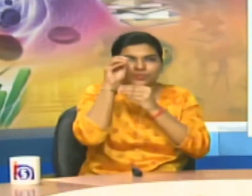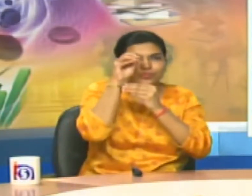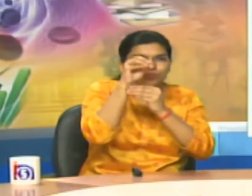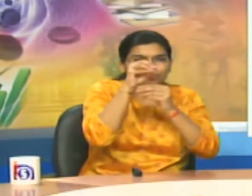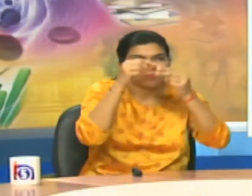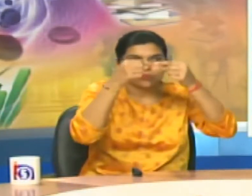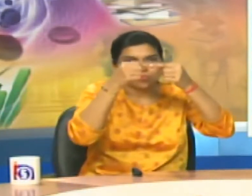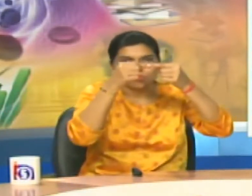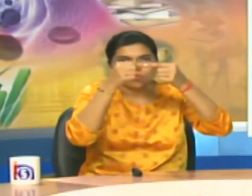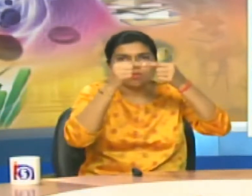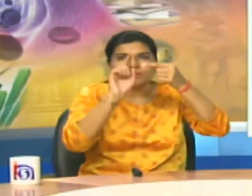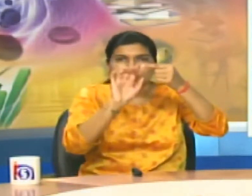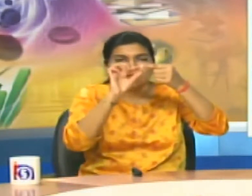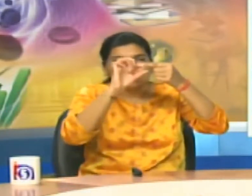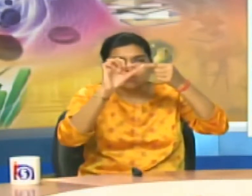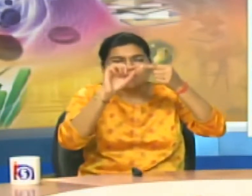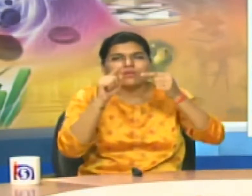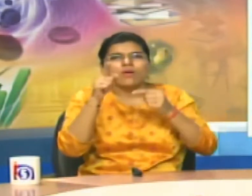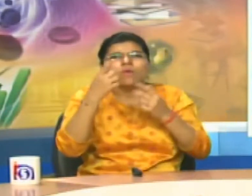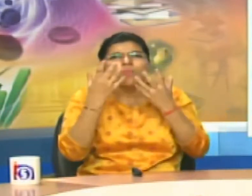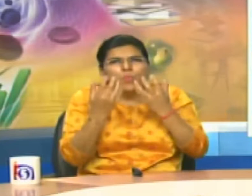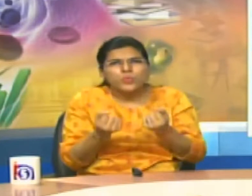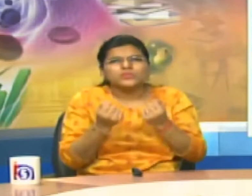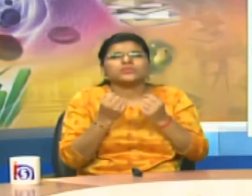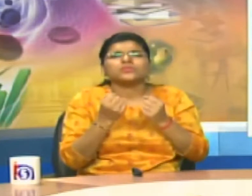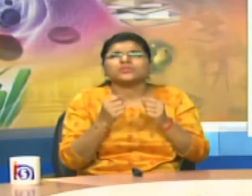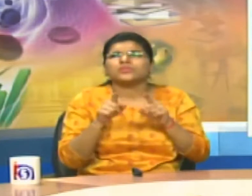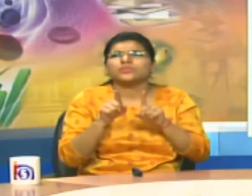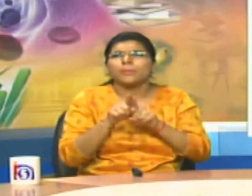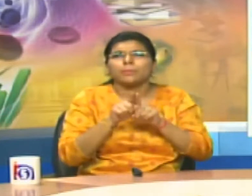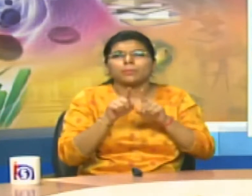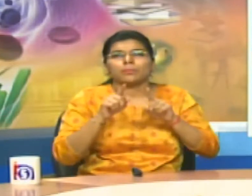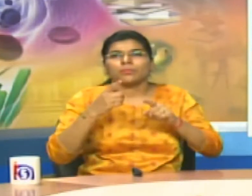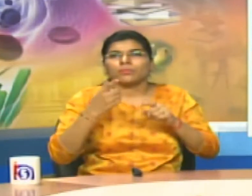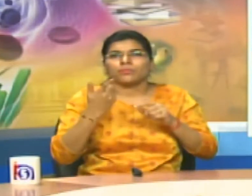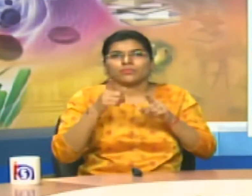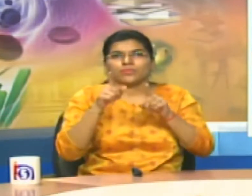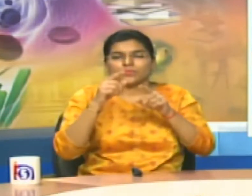Also, when we put any alphabet or any name, and